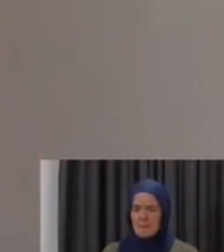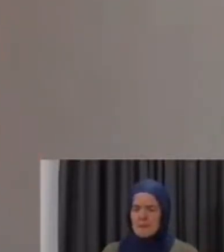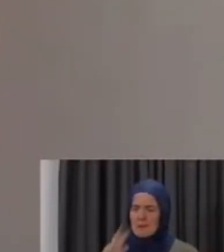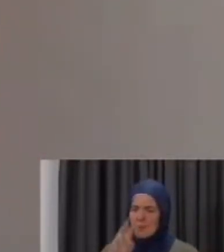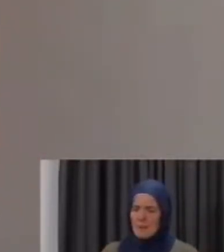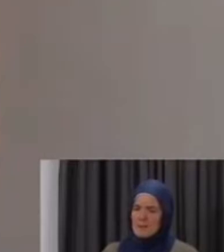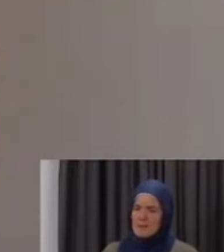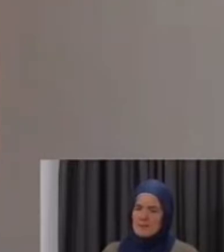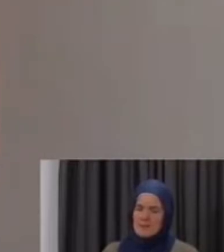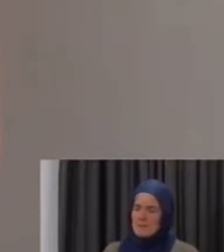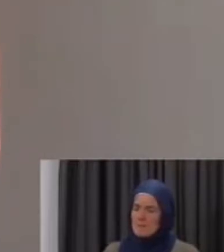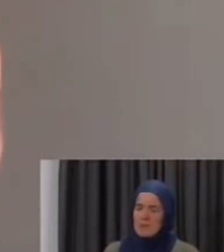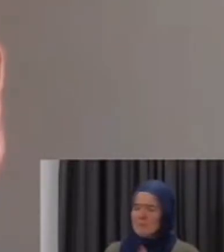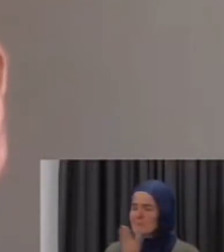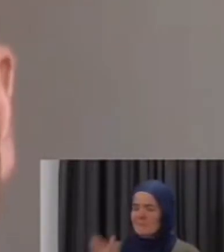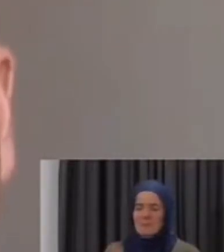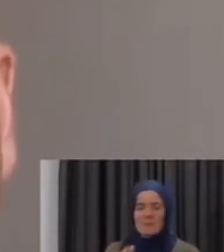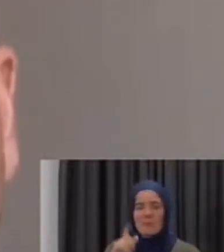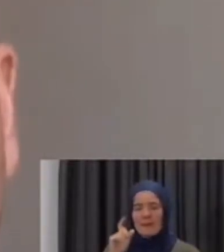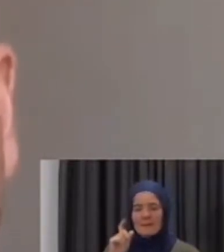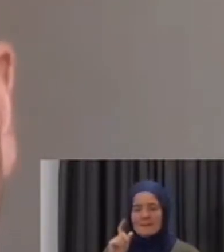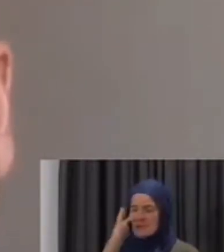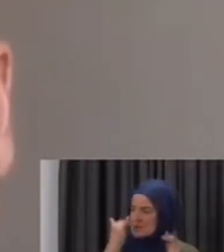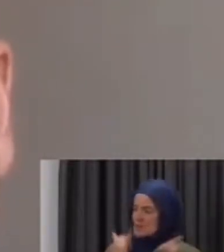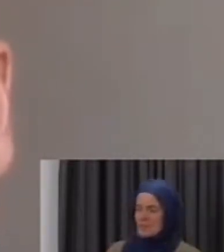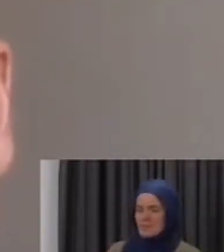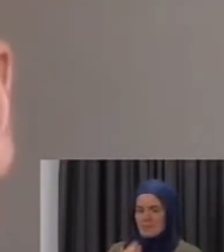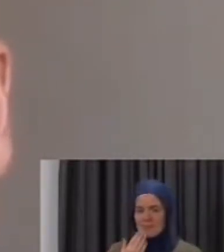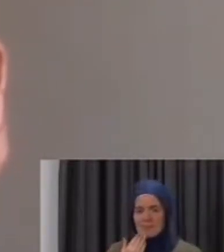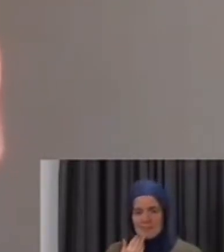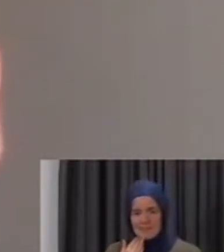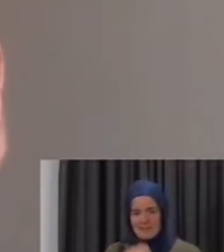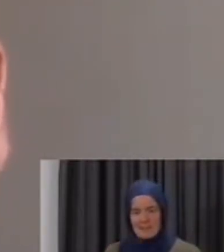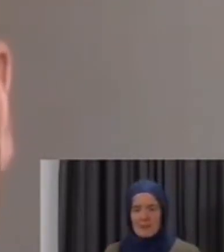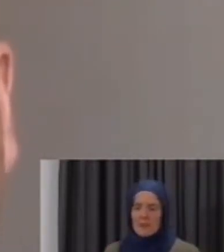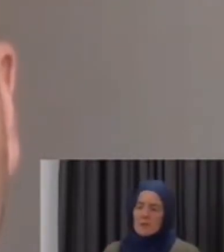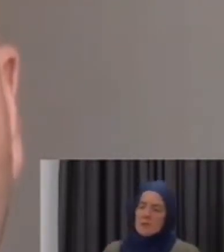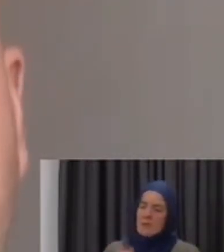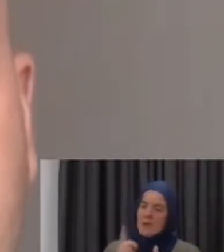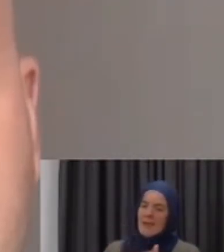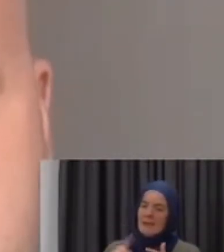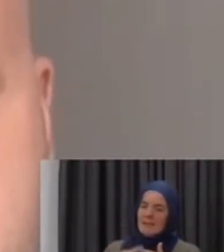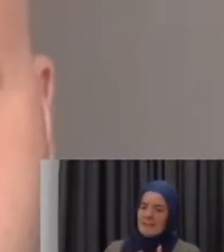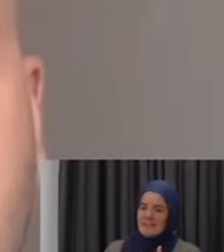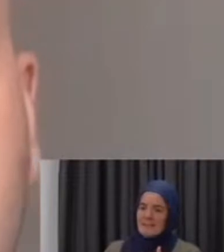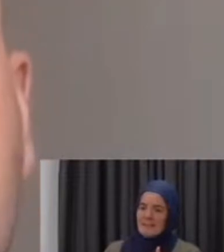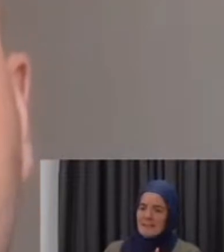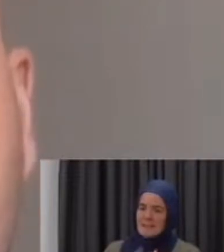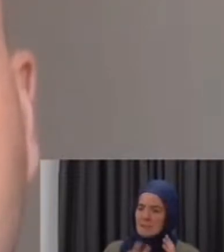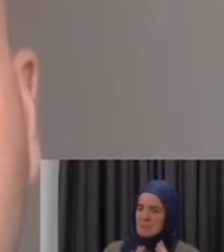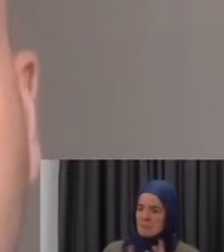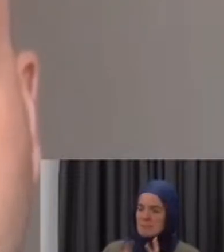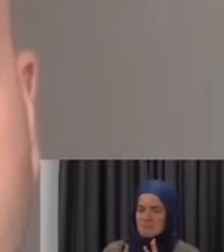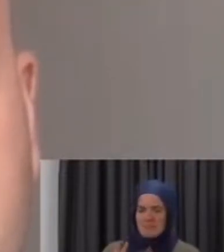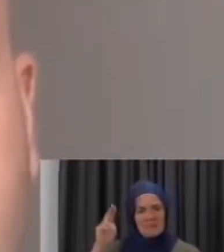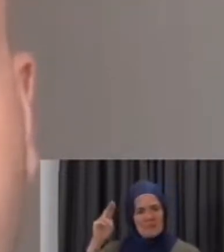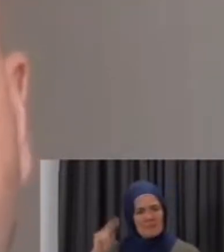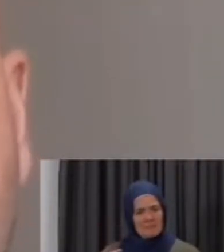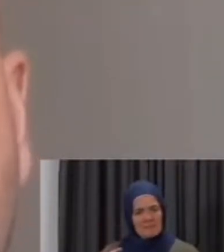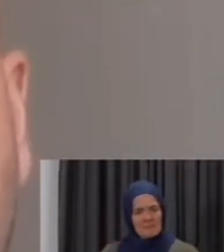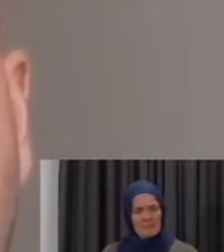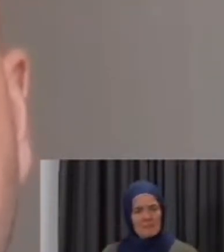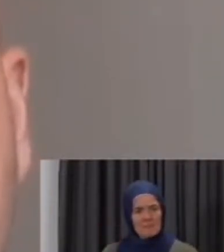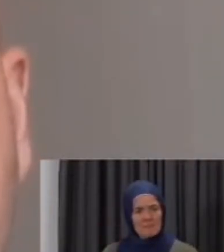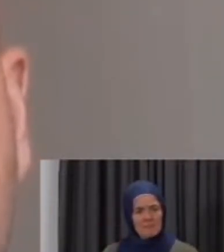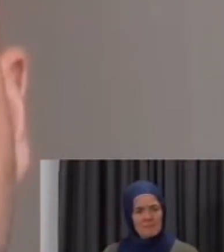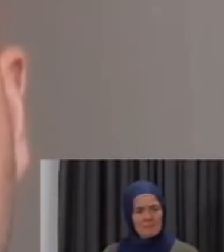a cancer screening recently, and the fall in numbers in A&E, for example. How concerned are you across the